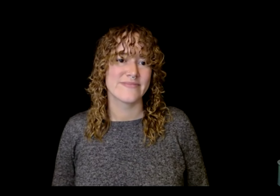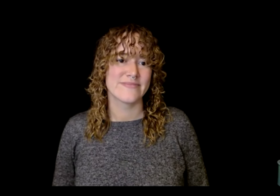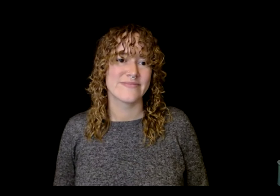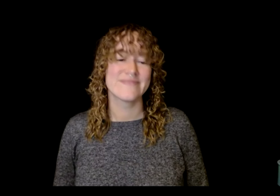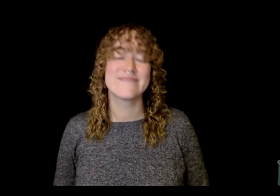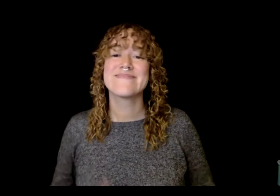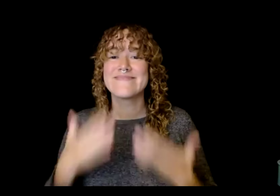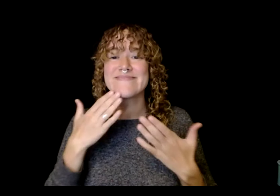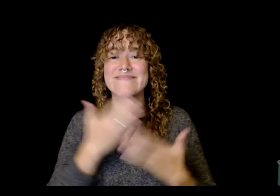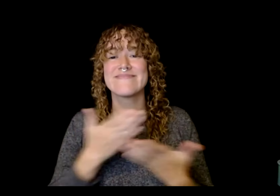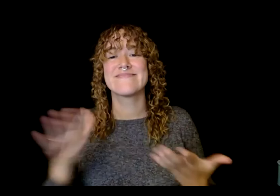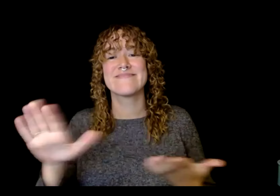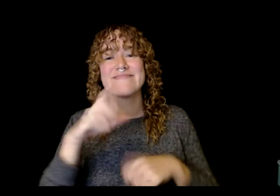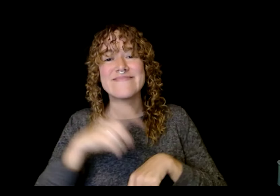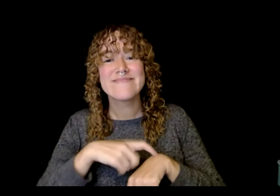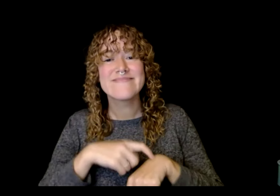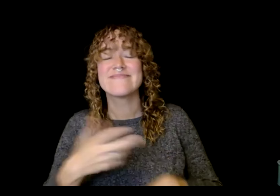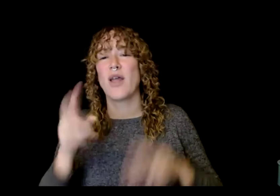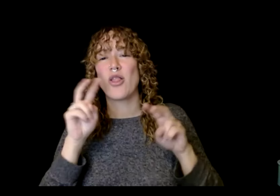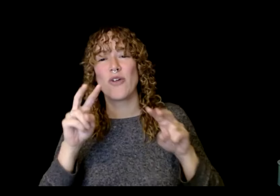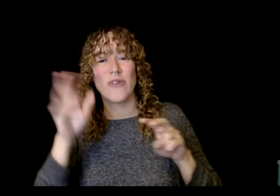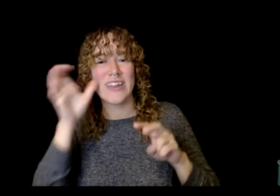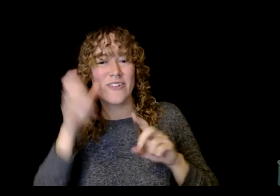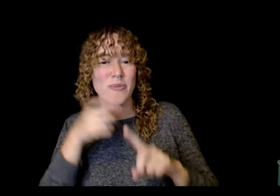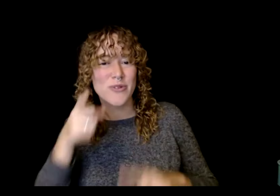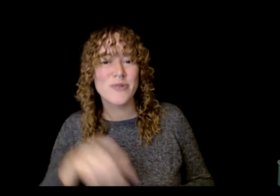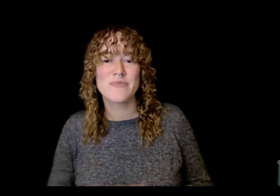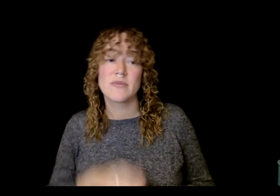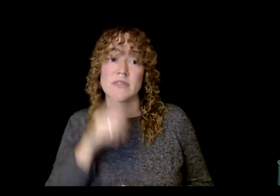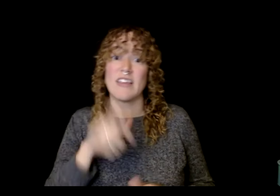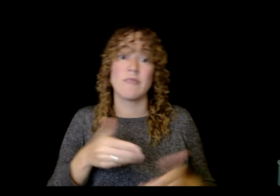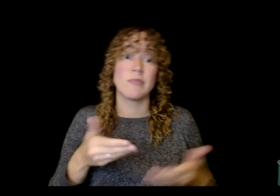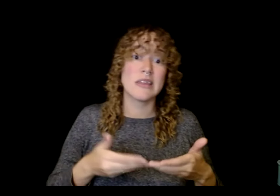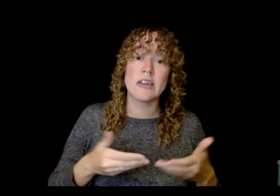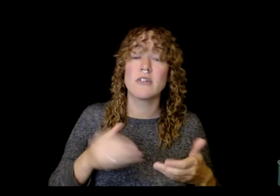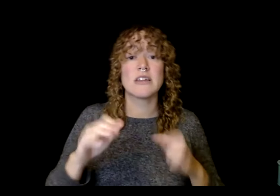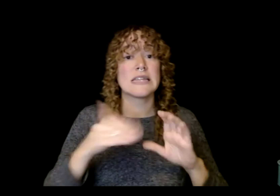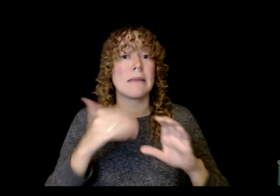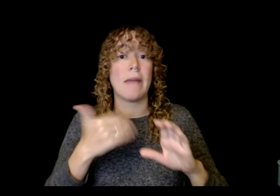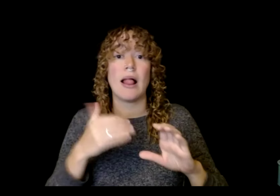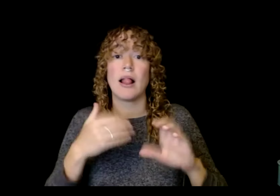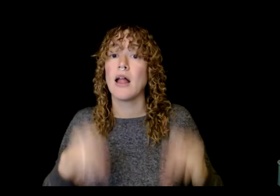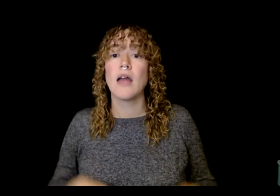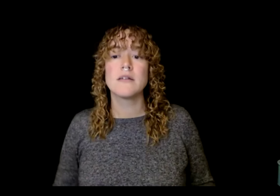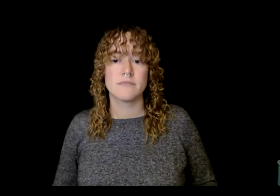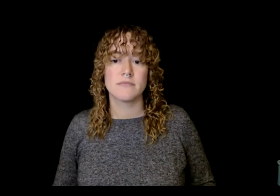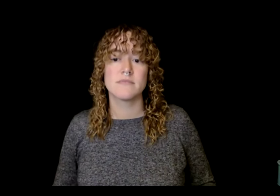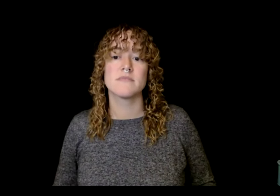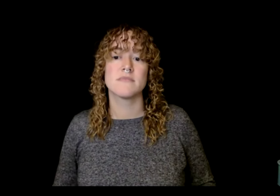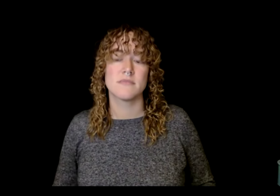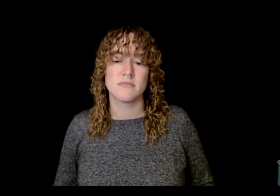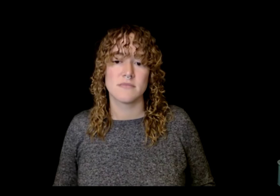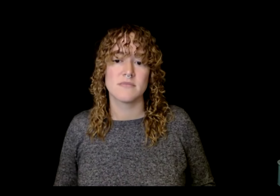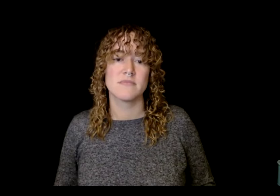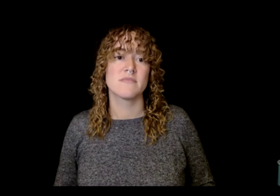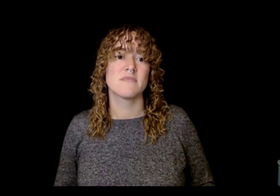thank you so much for your time. We look forward to hearing from you. It doesn't have to be just here. It can be via email, and help